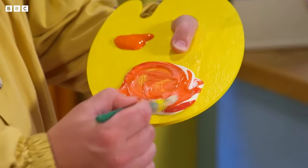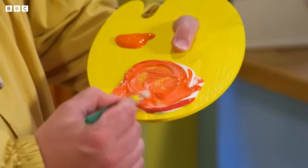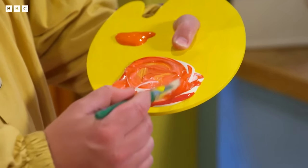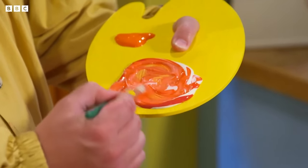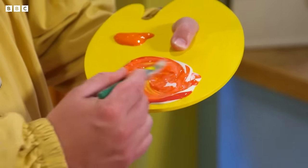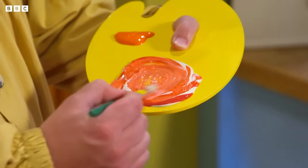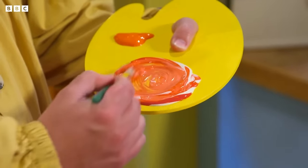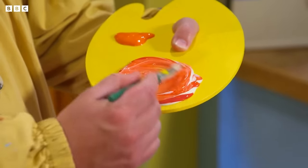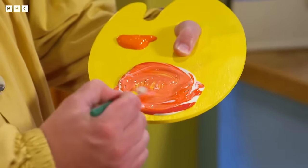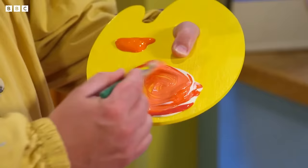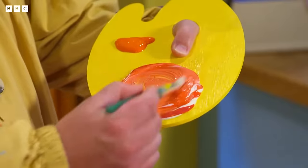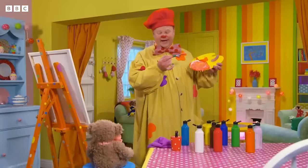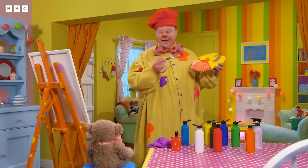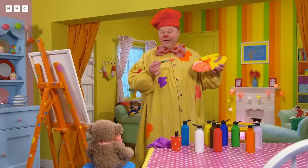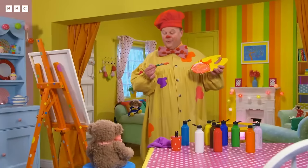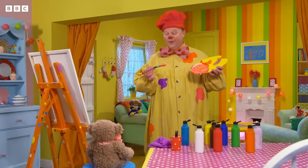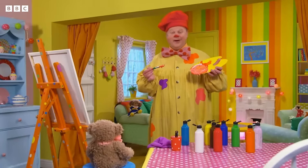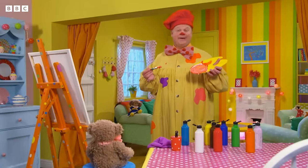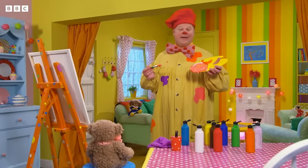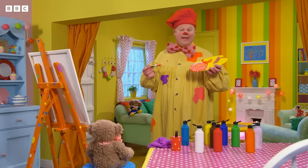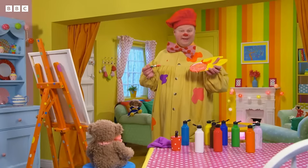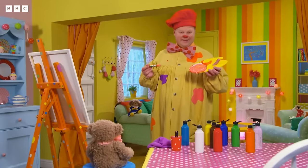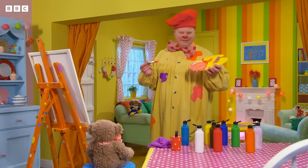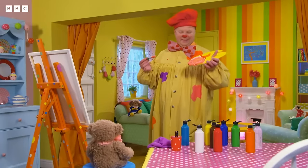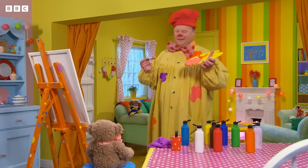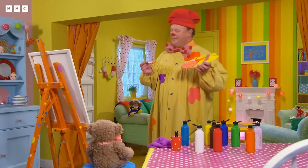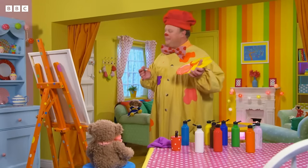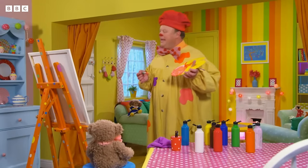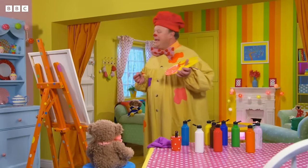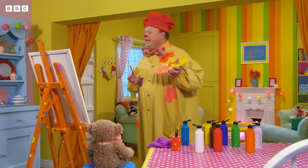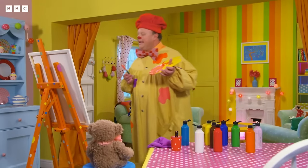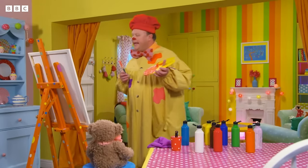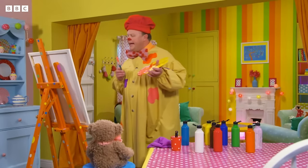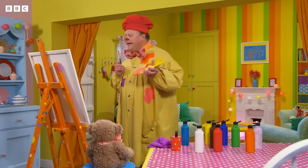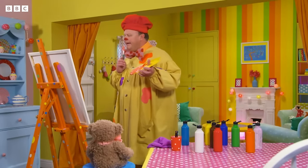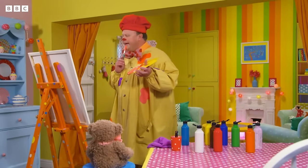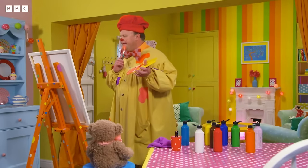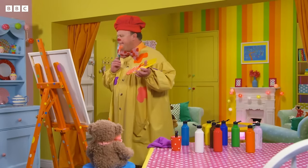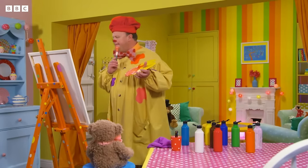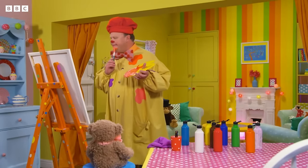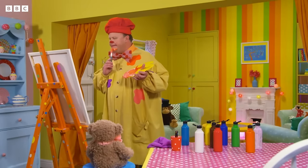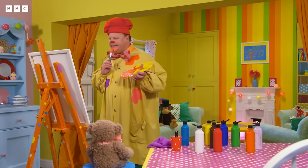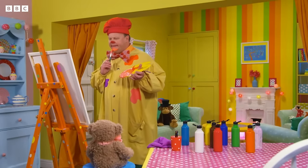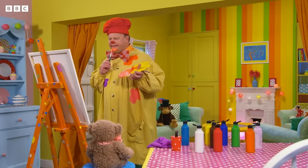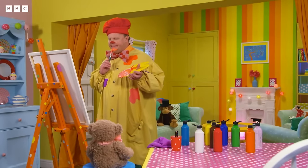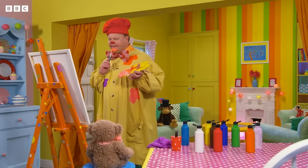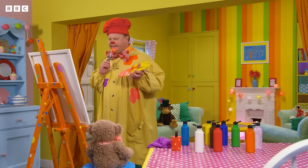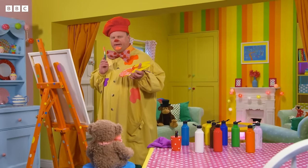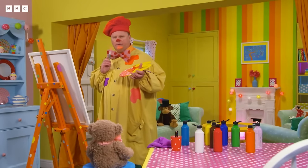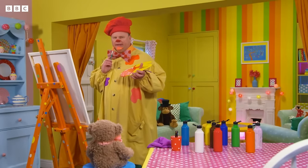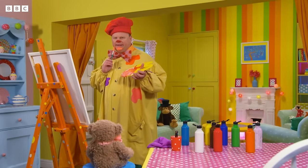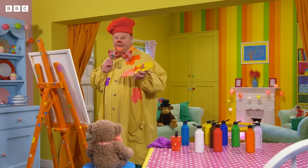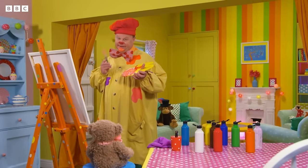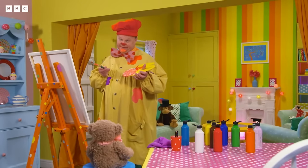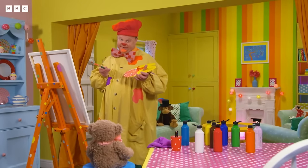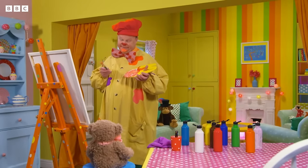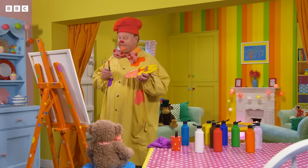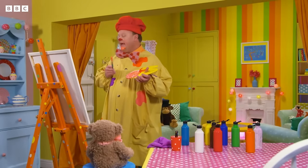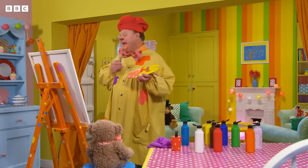Let us begin. We are ready. Now, how can we start? I think what we need to do